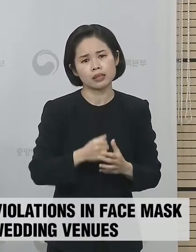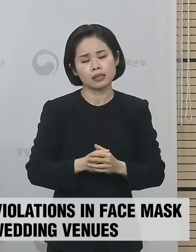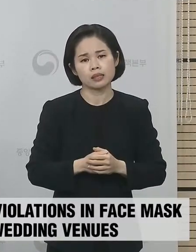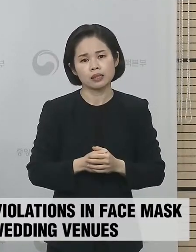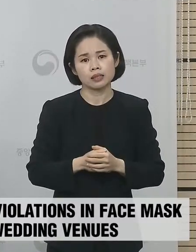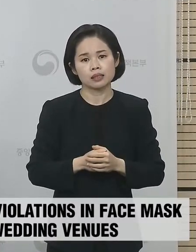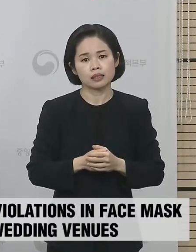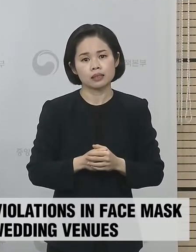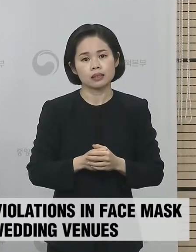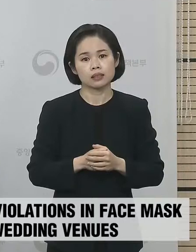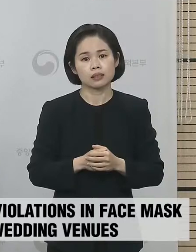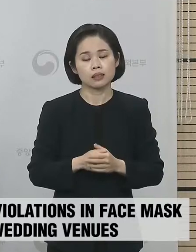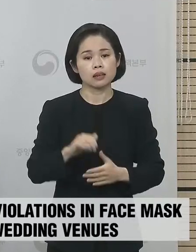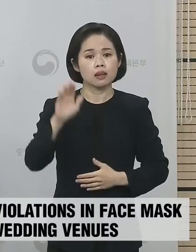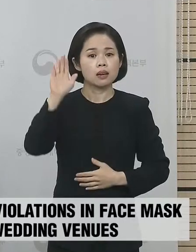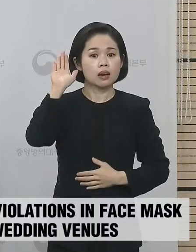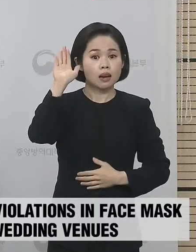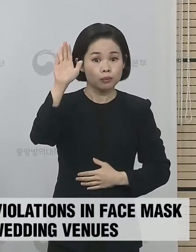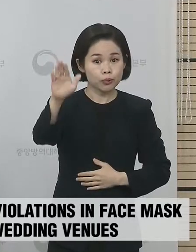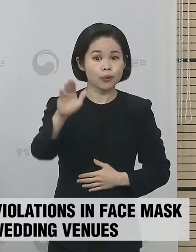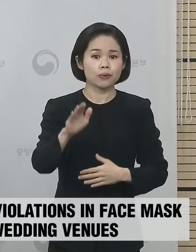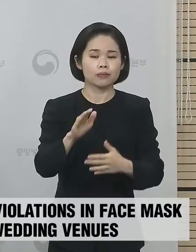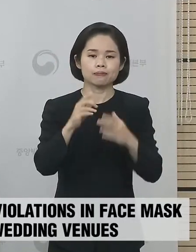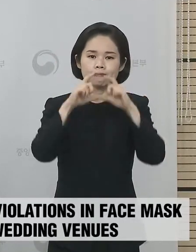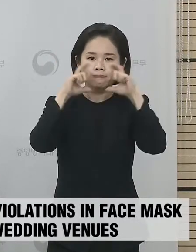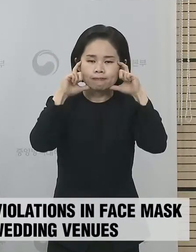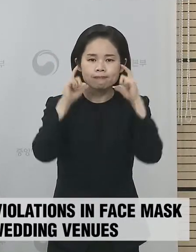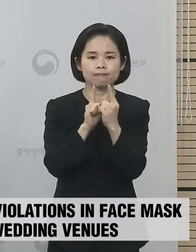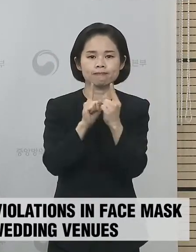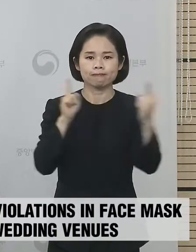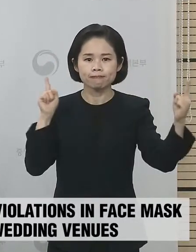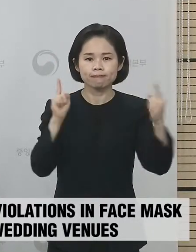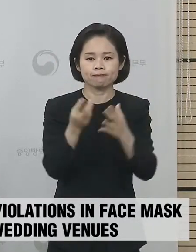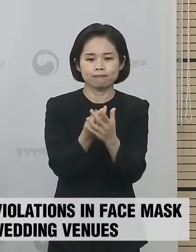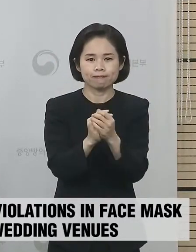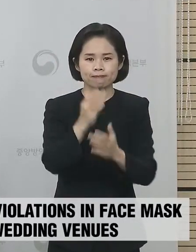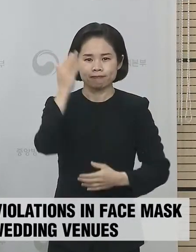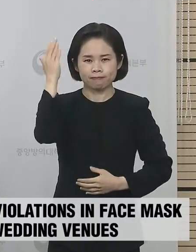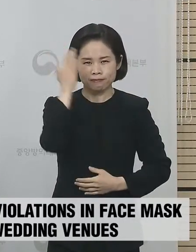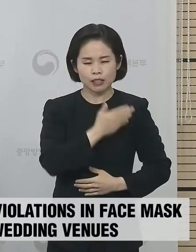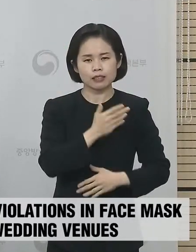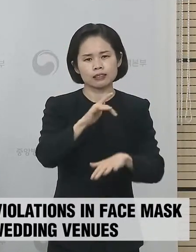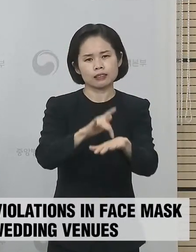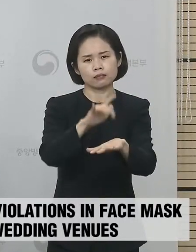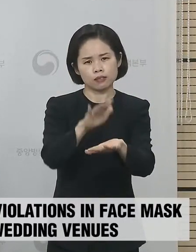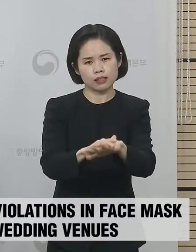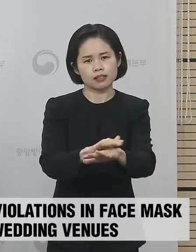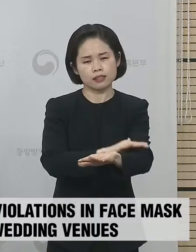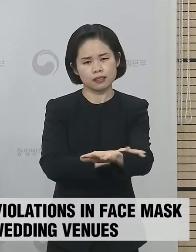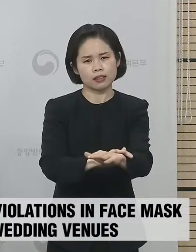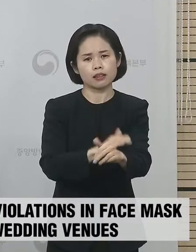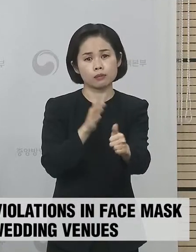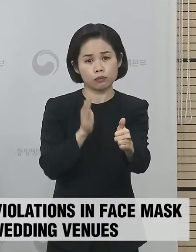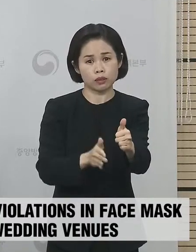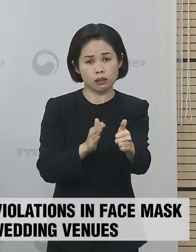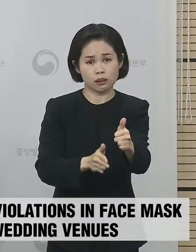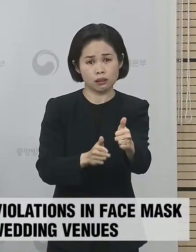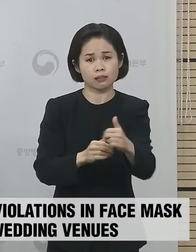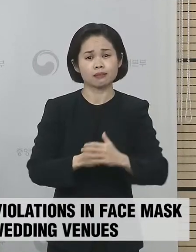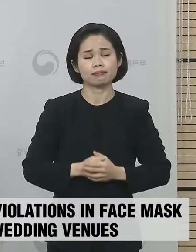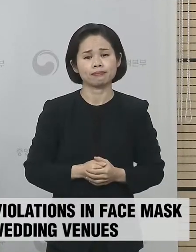this fact. And going forward, we ask you to continue to comply with quarantine measures on a regular basis.